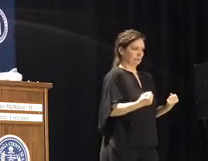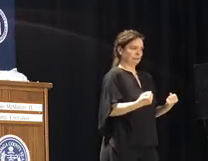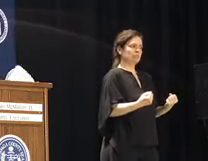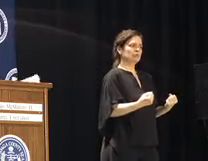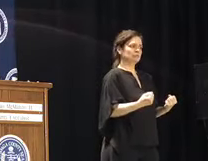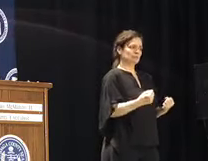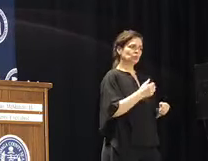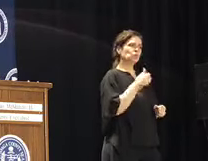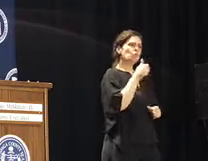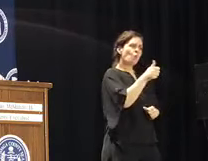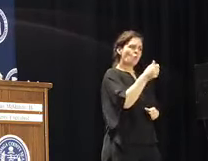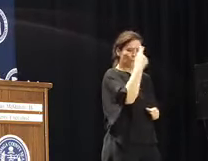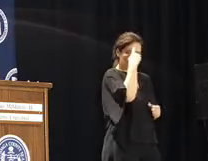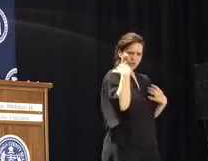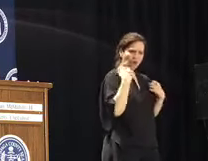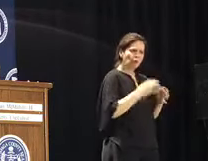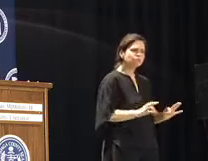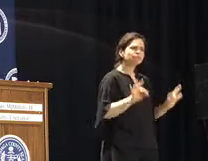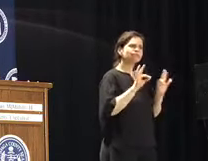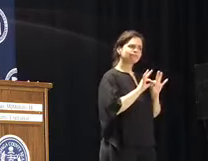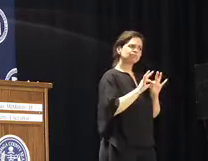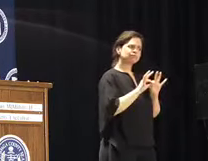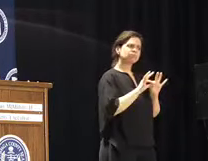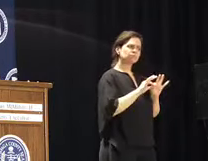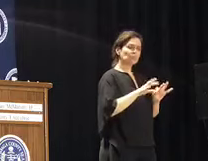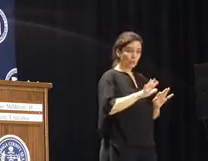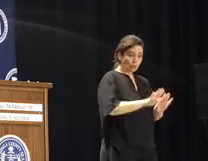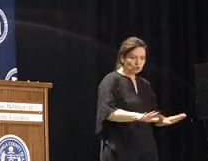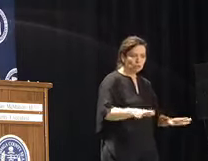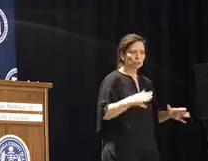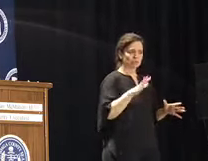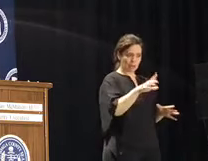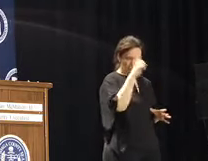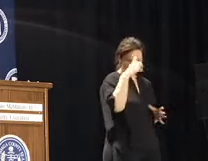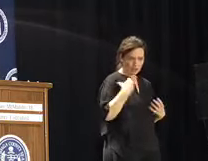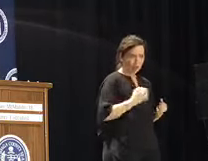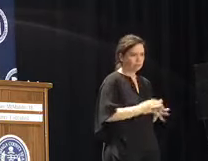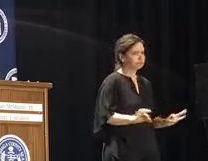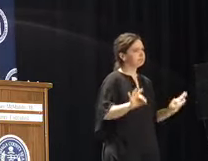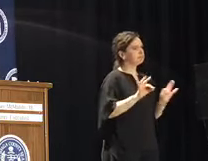that, myself or Dr. Gupta can take some questions.